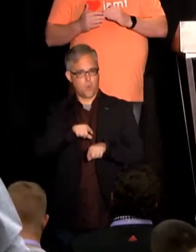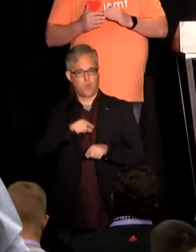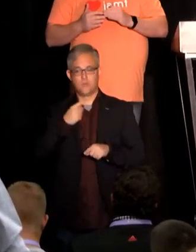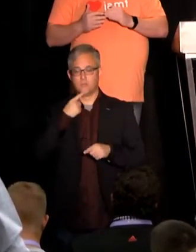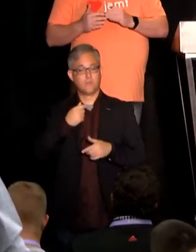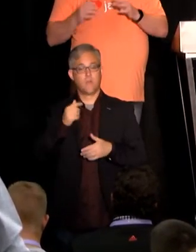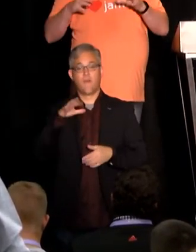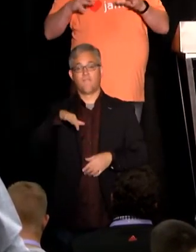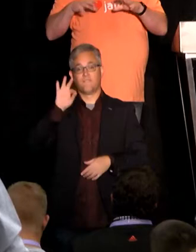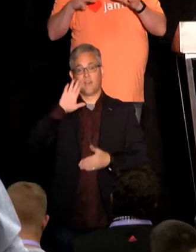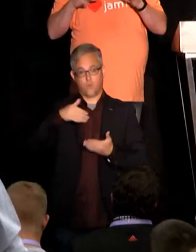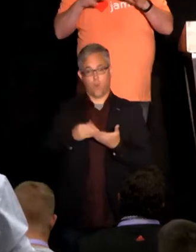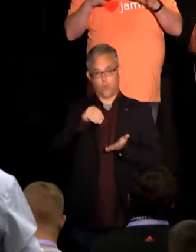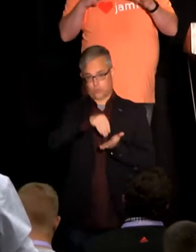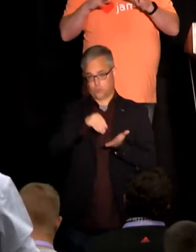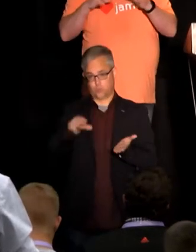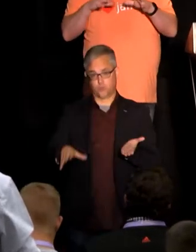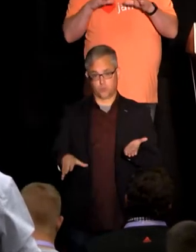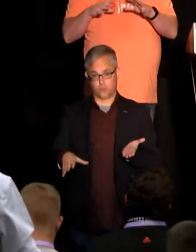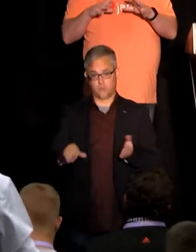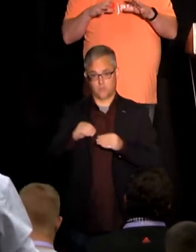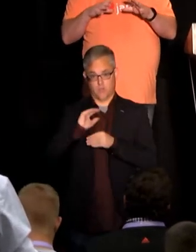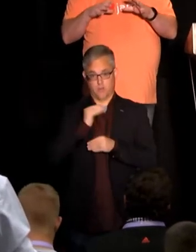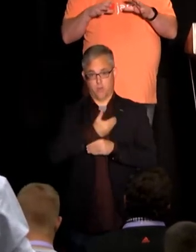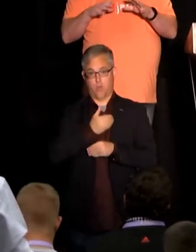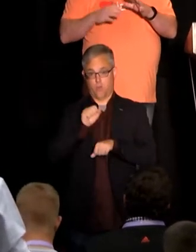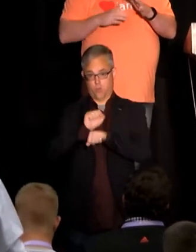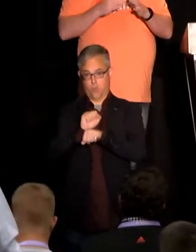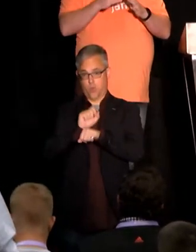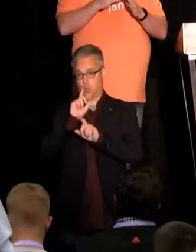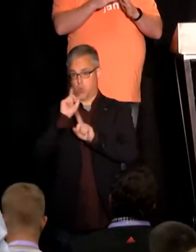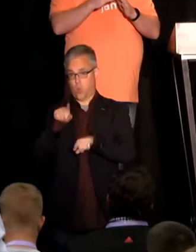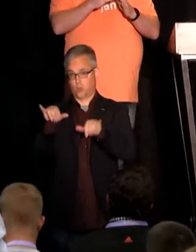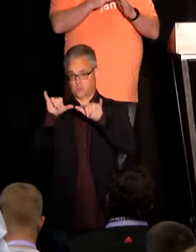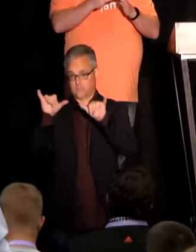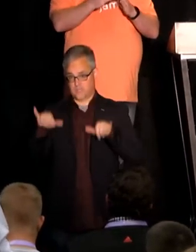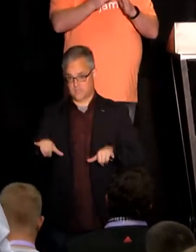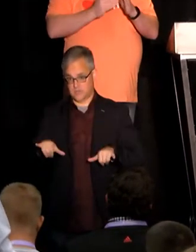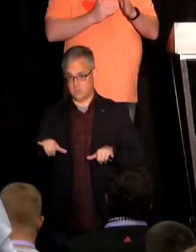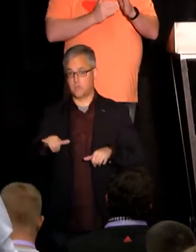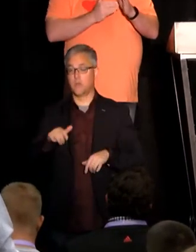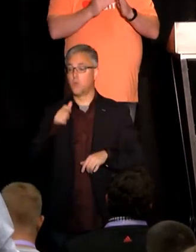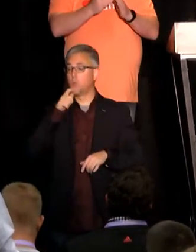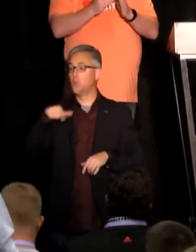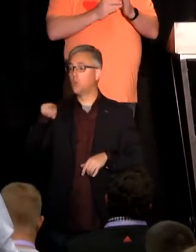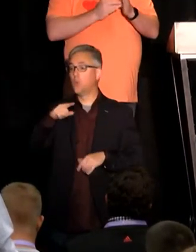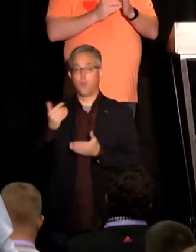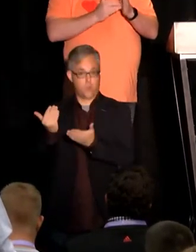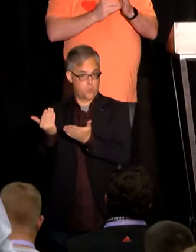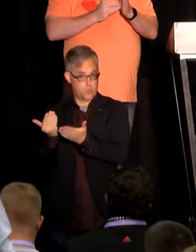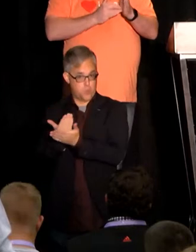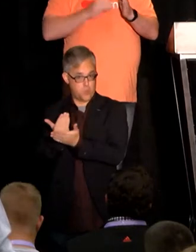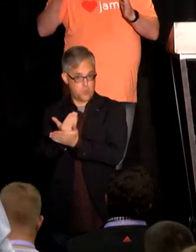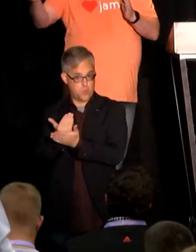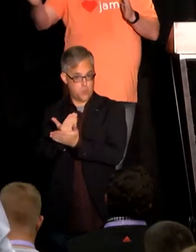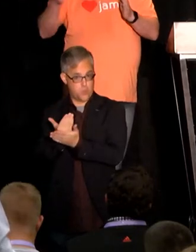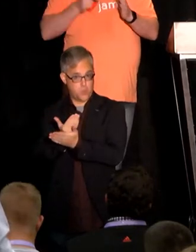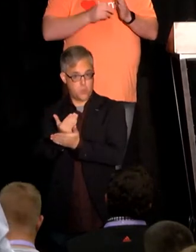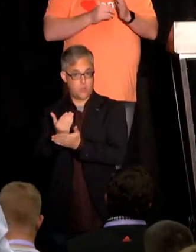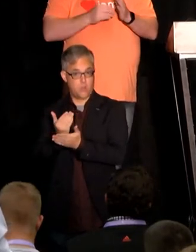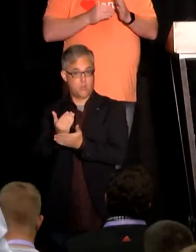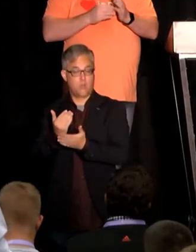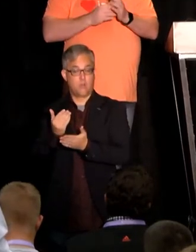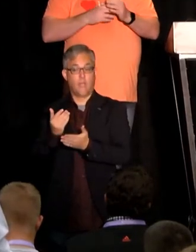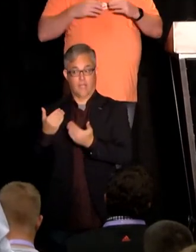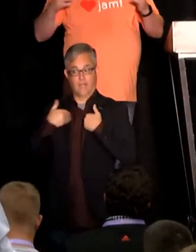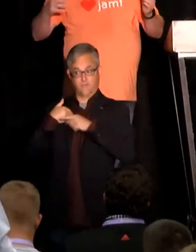students in our work order system that are new, that exist, that have no device assigned